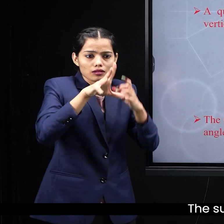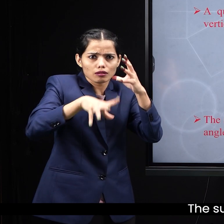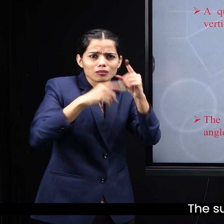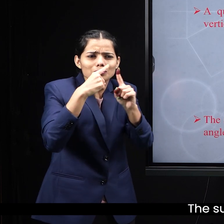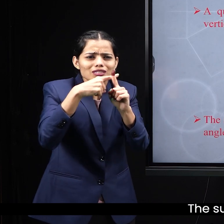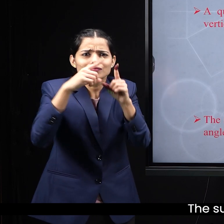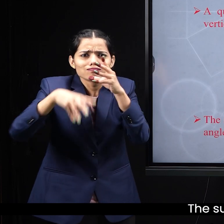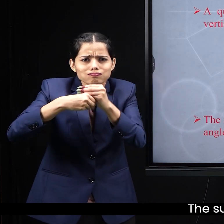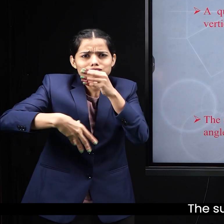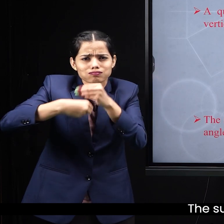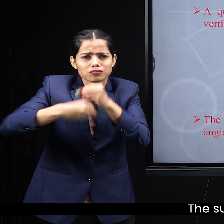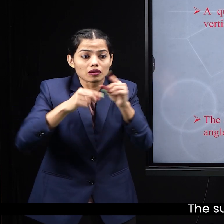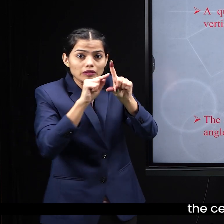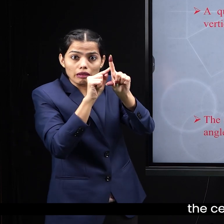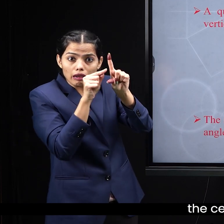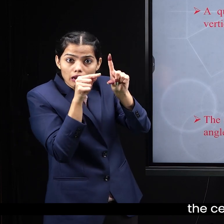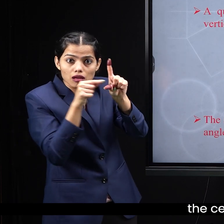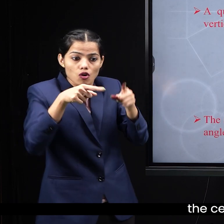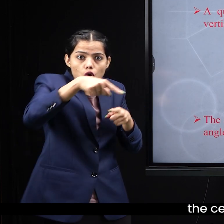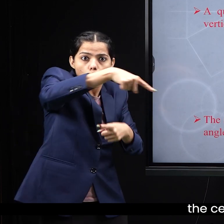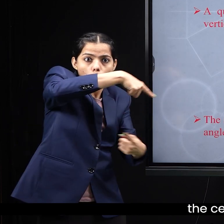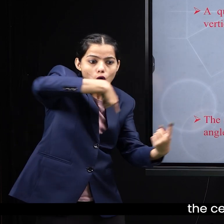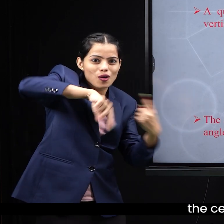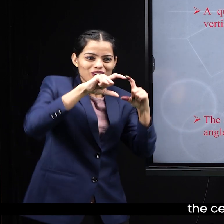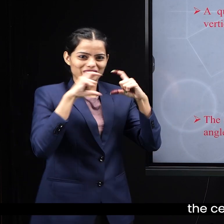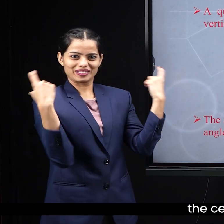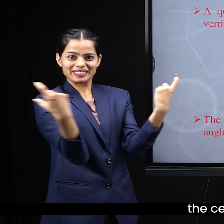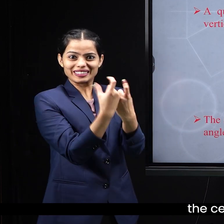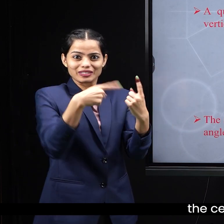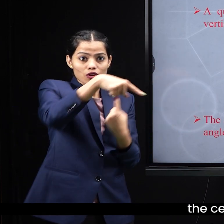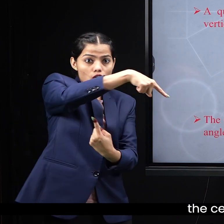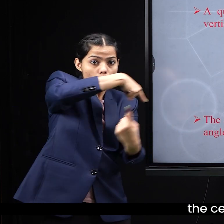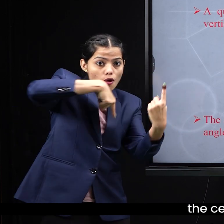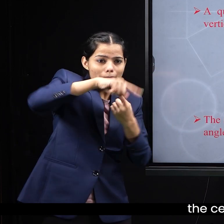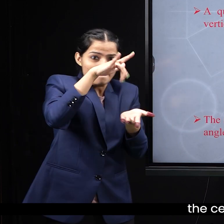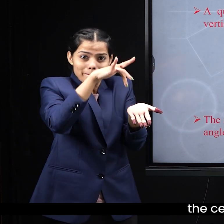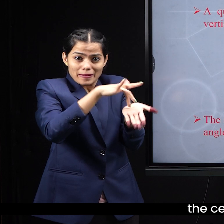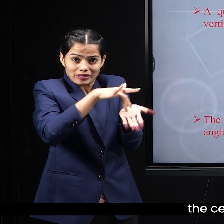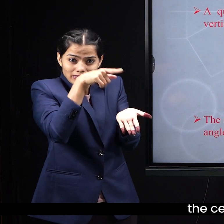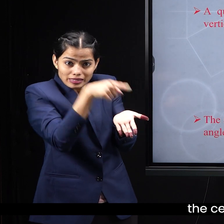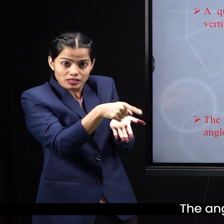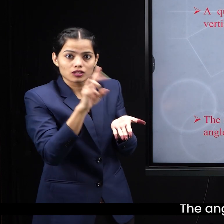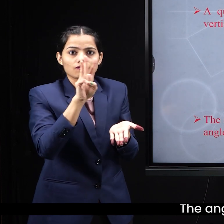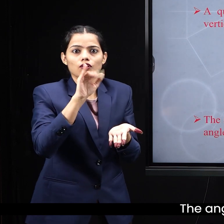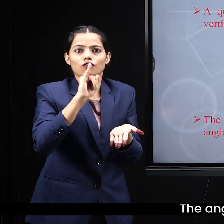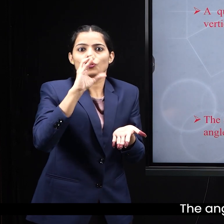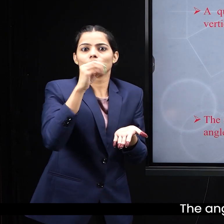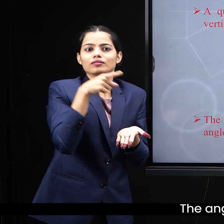The sum of the angles around the center of the circle is 360 degree. The angle sum of